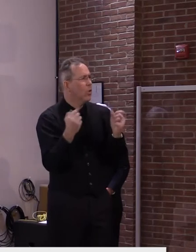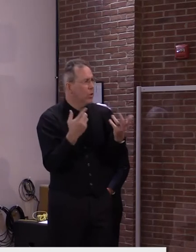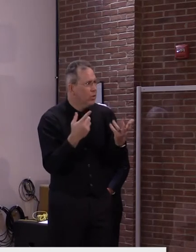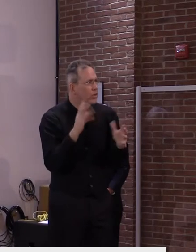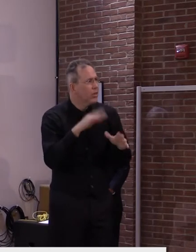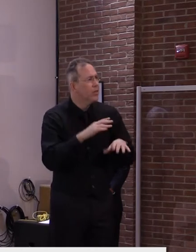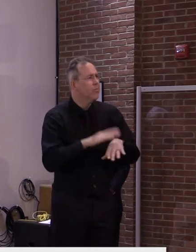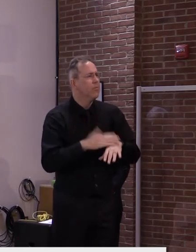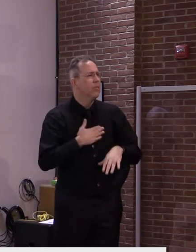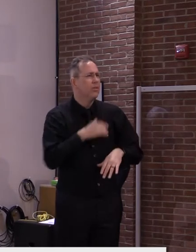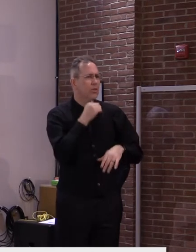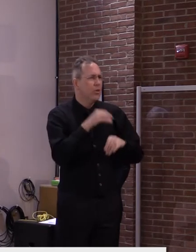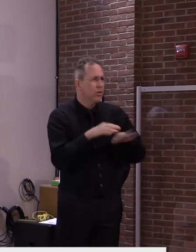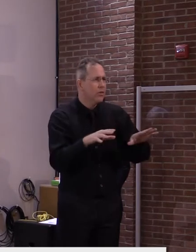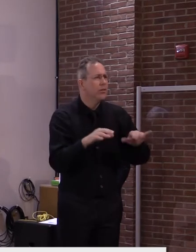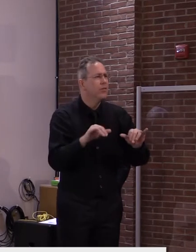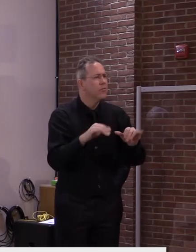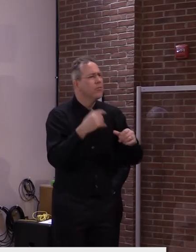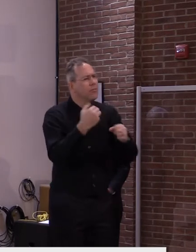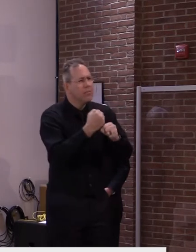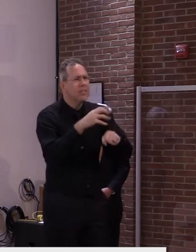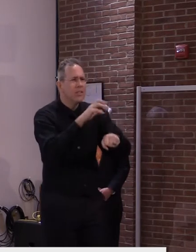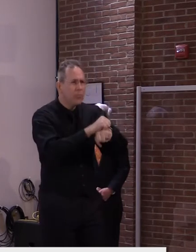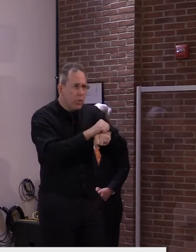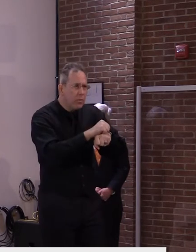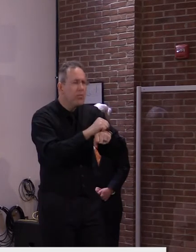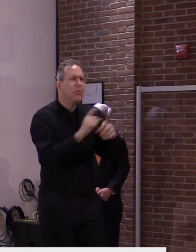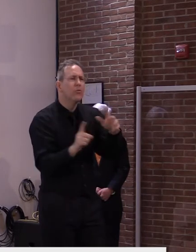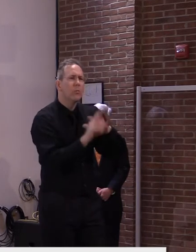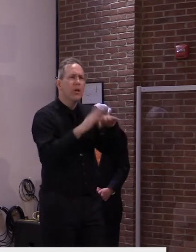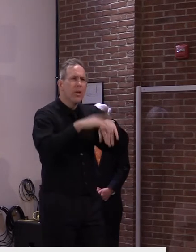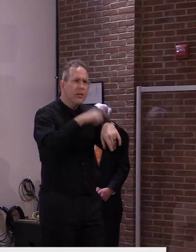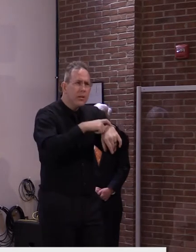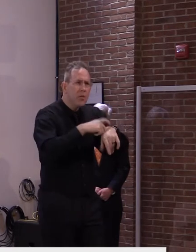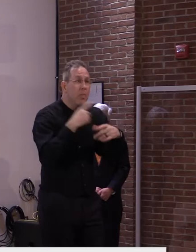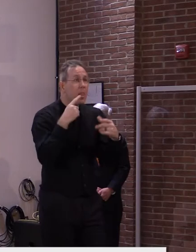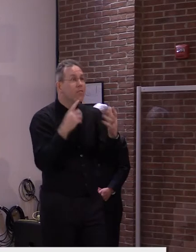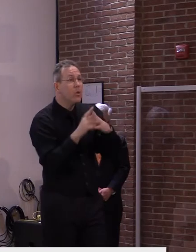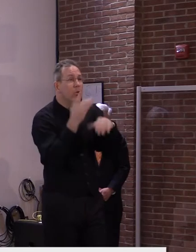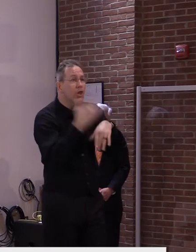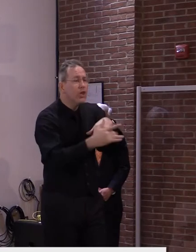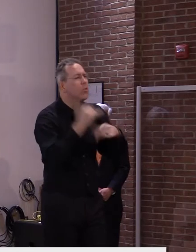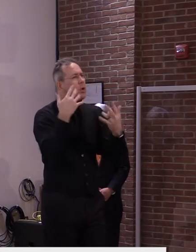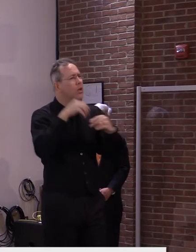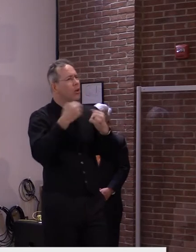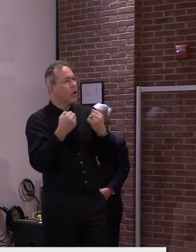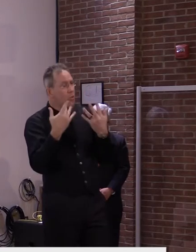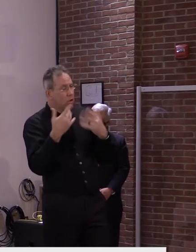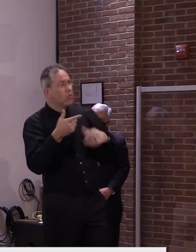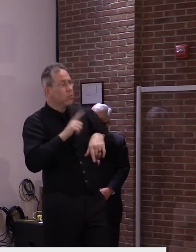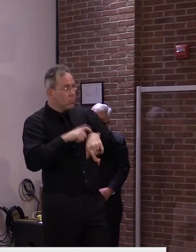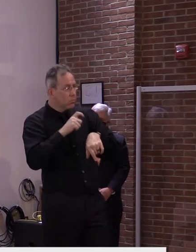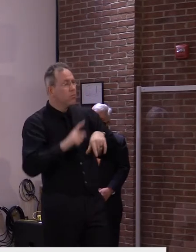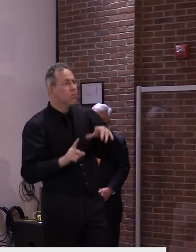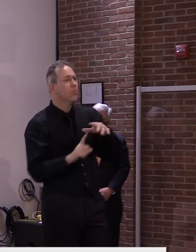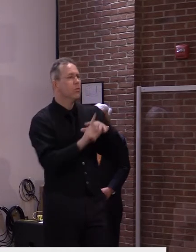way the appointment scheduling goes. So I would not want anybody, even if they're 45 years